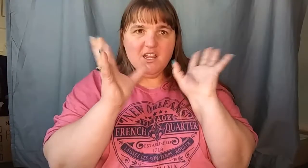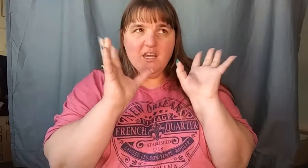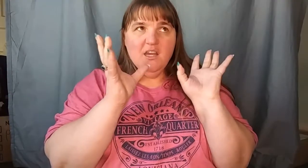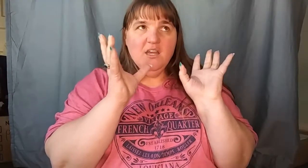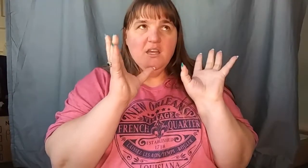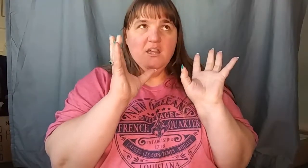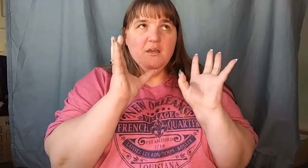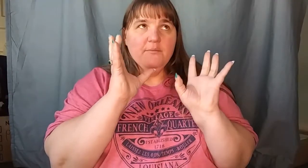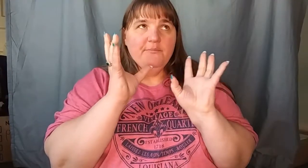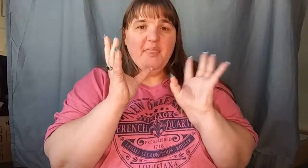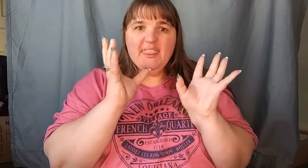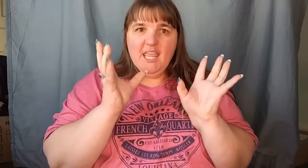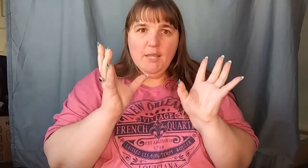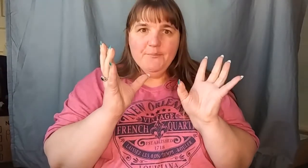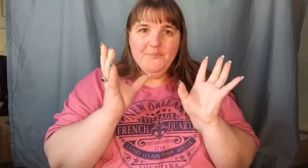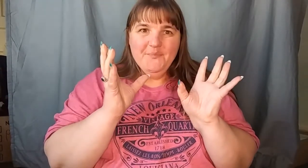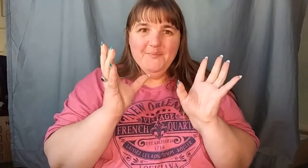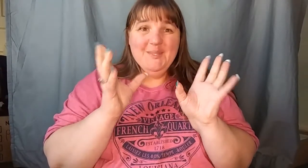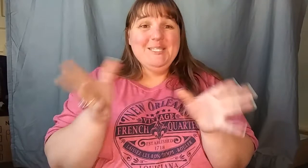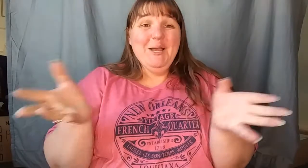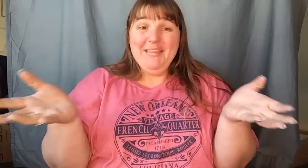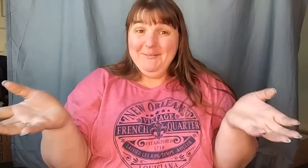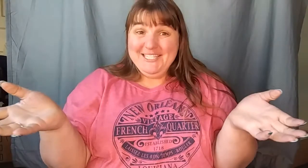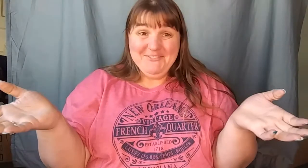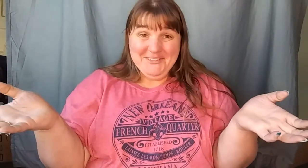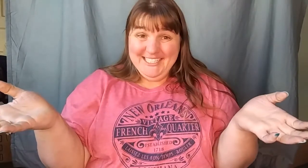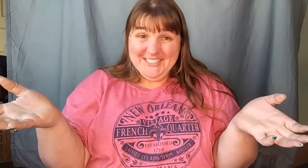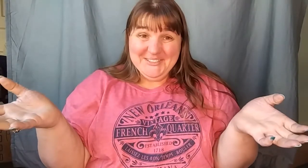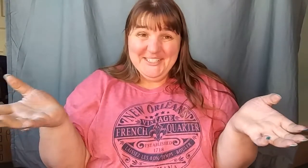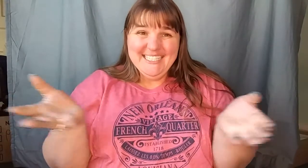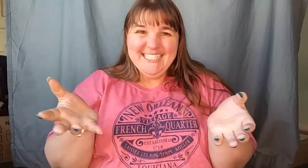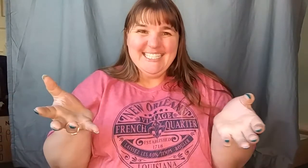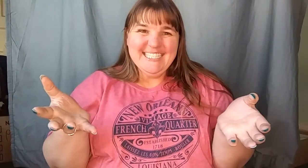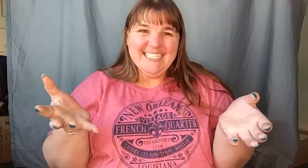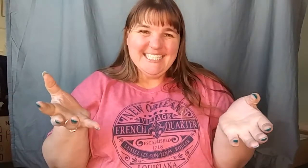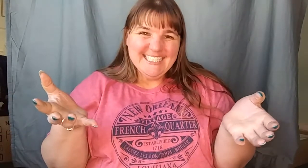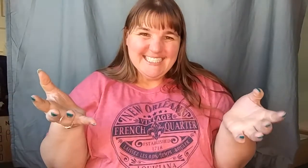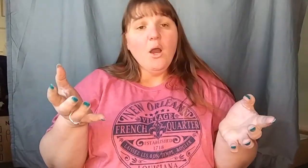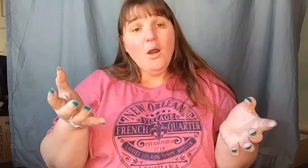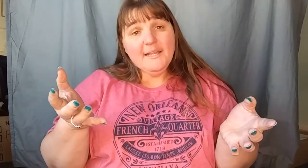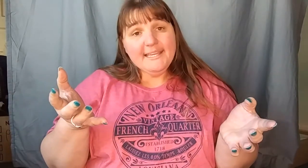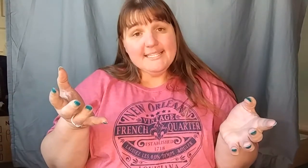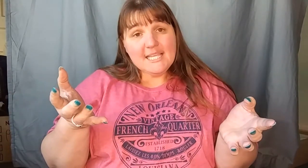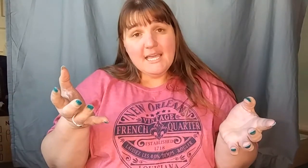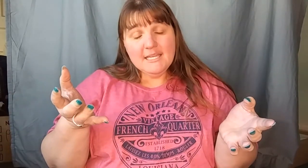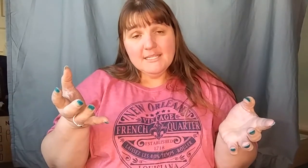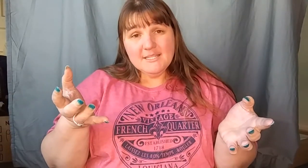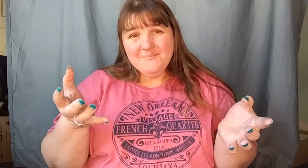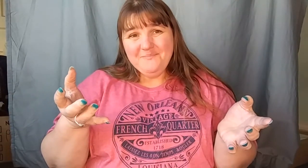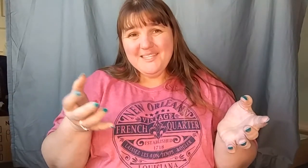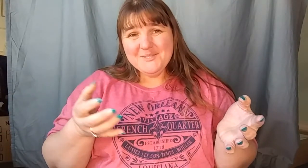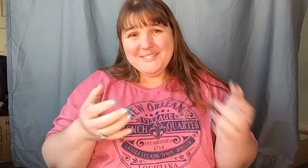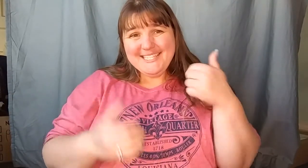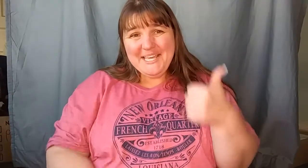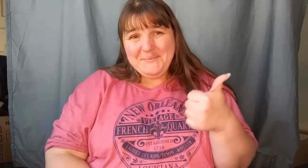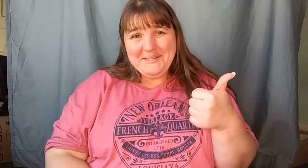theme. So, that was even really cool. All I can say is this was A1